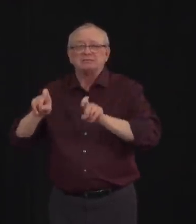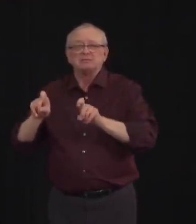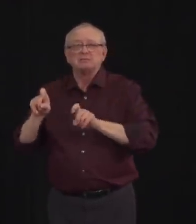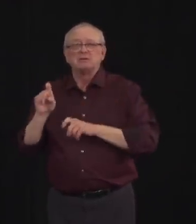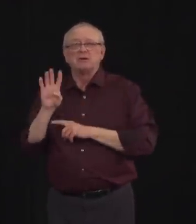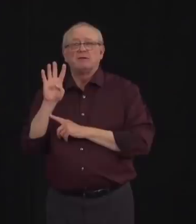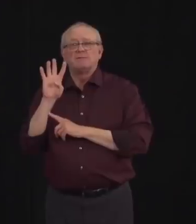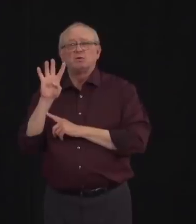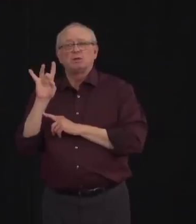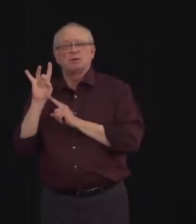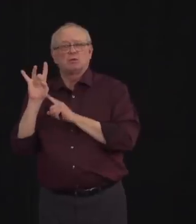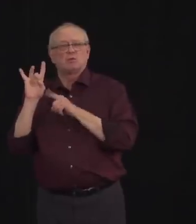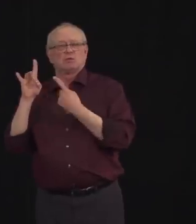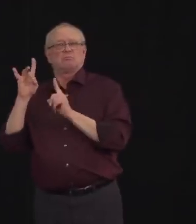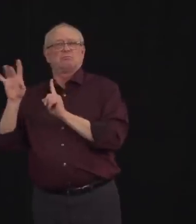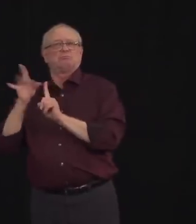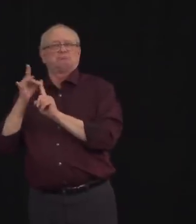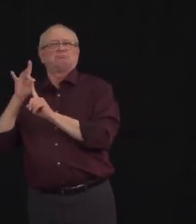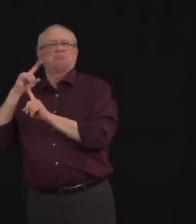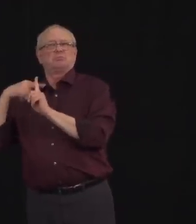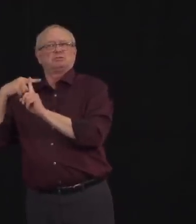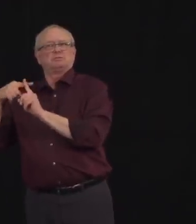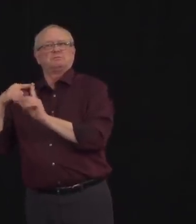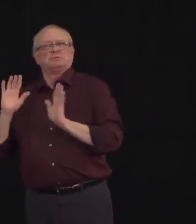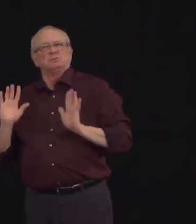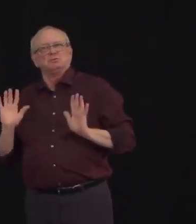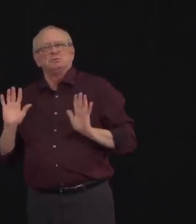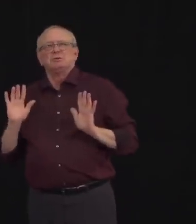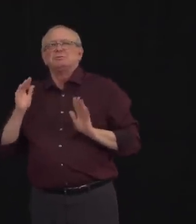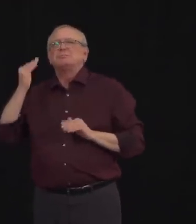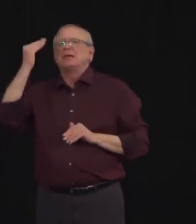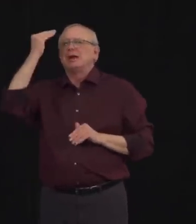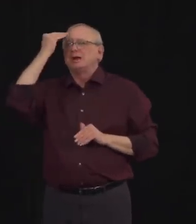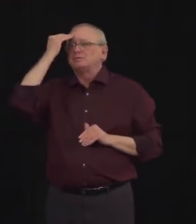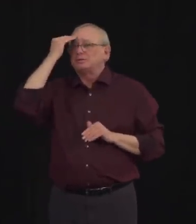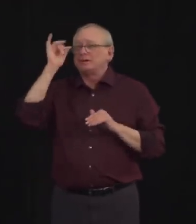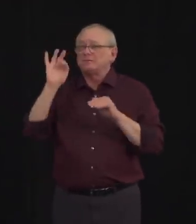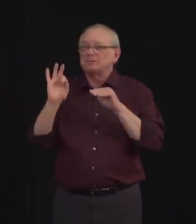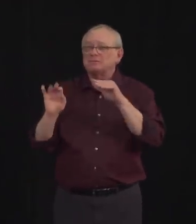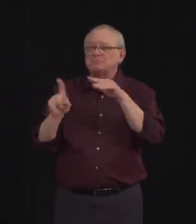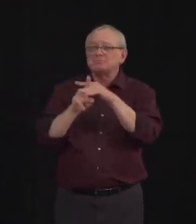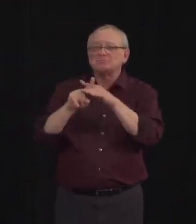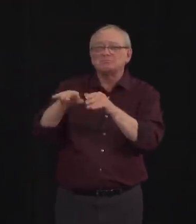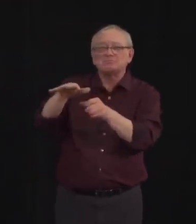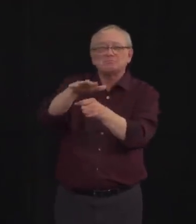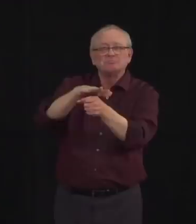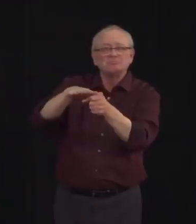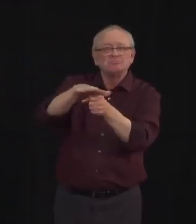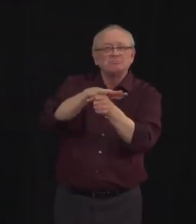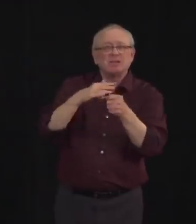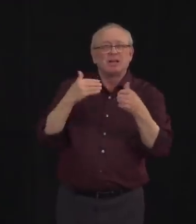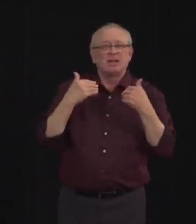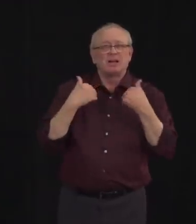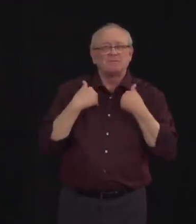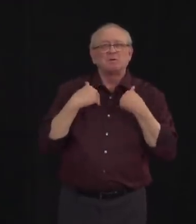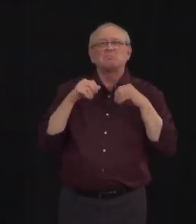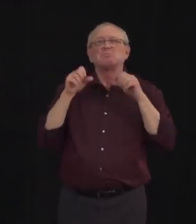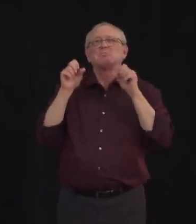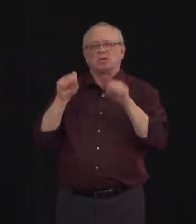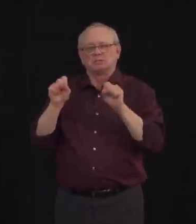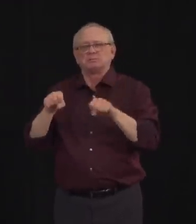exposure. Those who signed up for asymptomatic testing prior to Monday will be offered testing throughout this